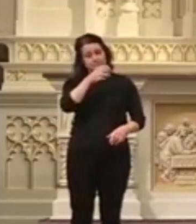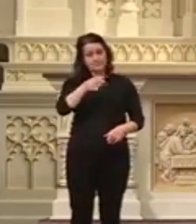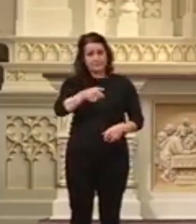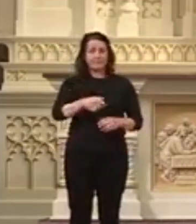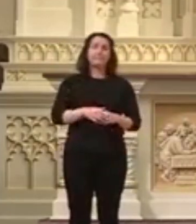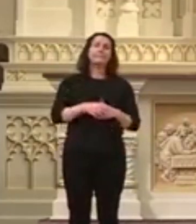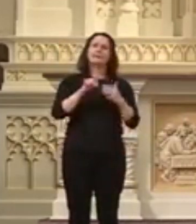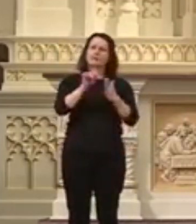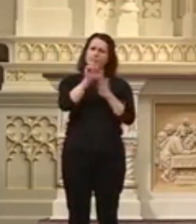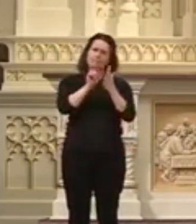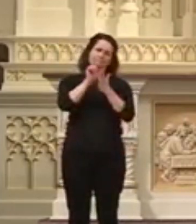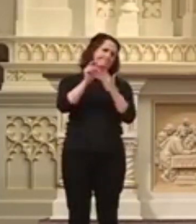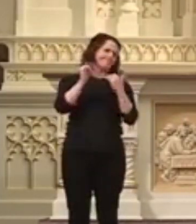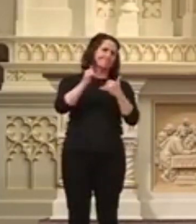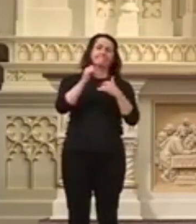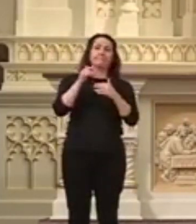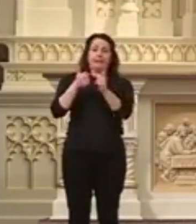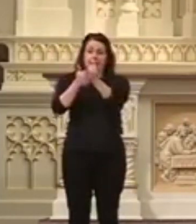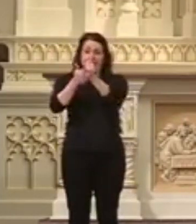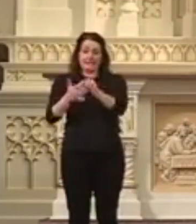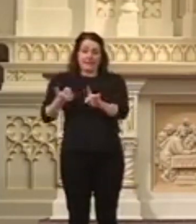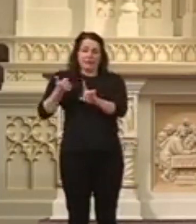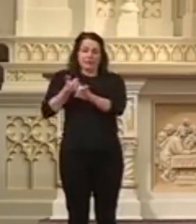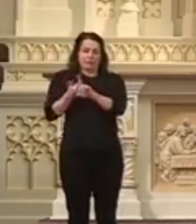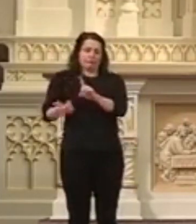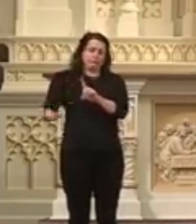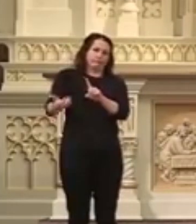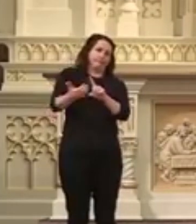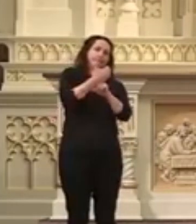that hour, the disciple took her into his home.